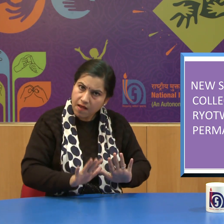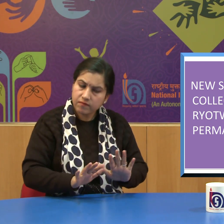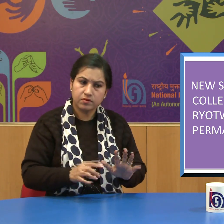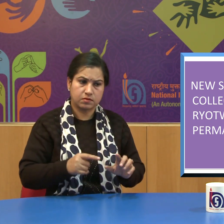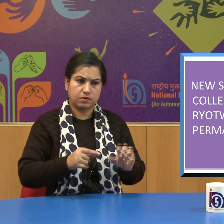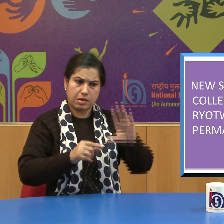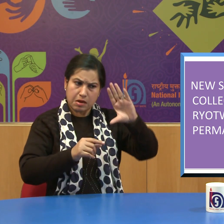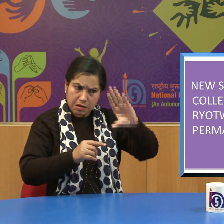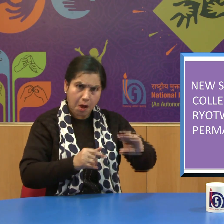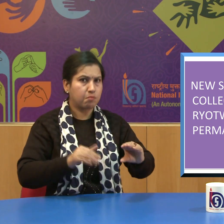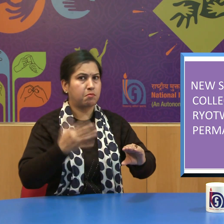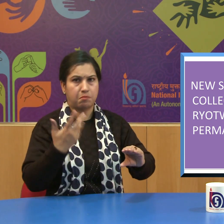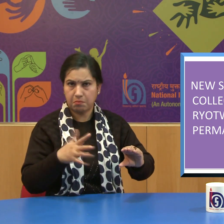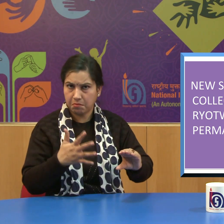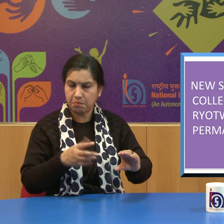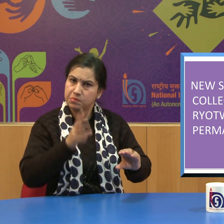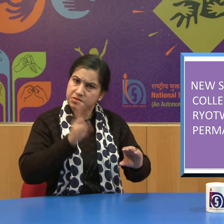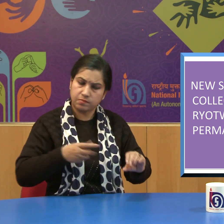demand of land tax.